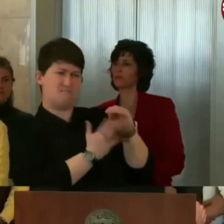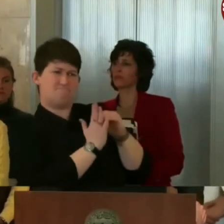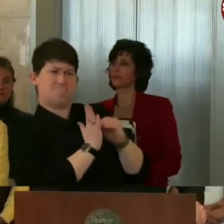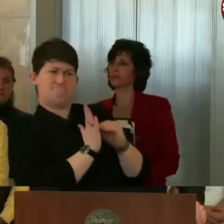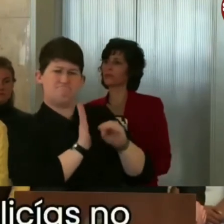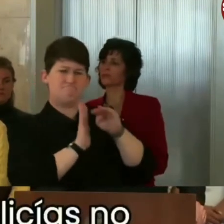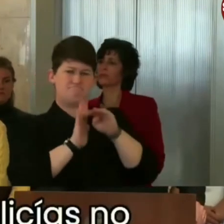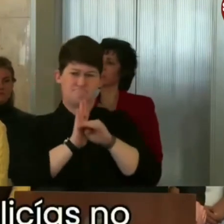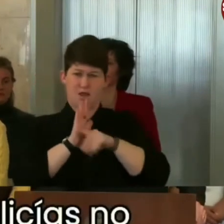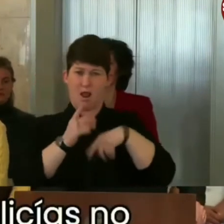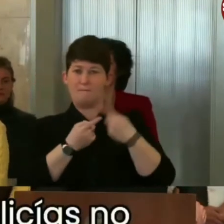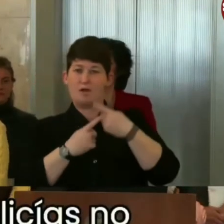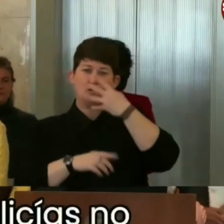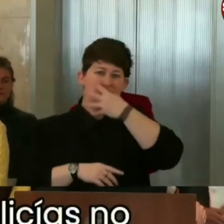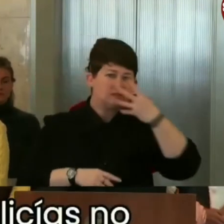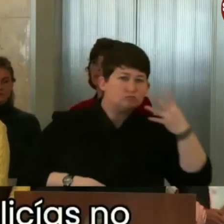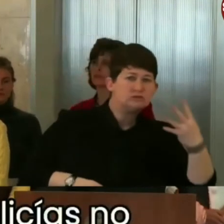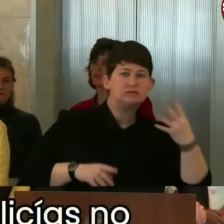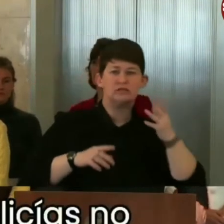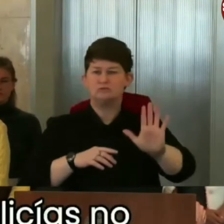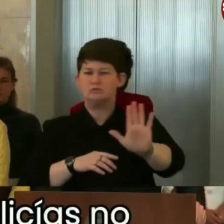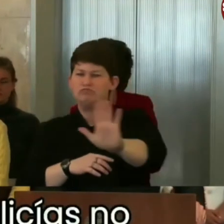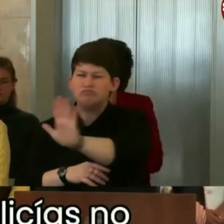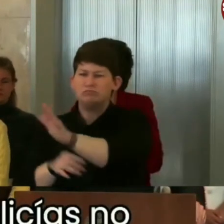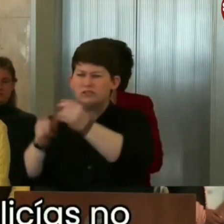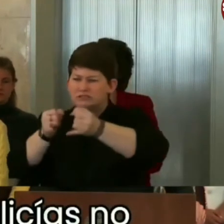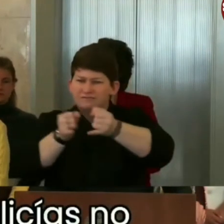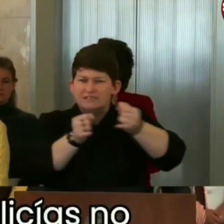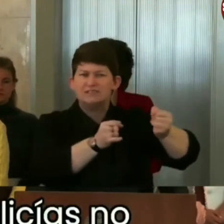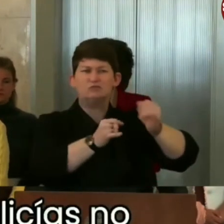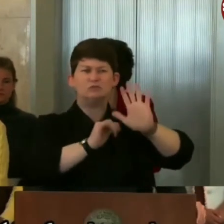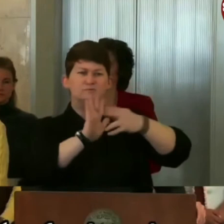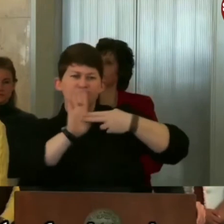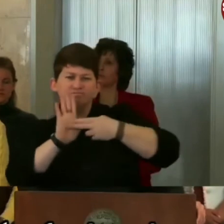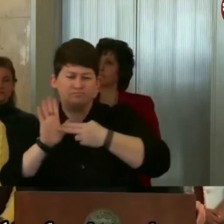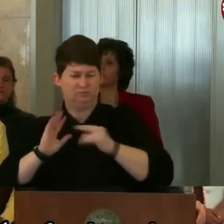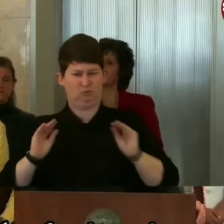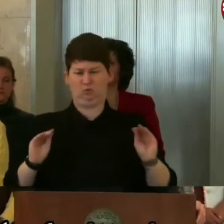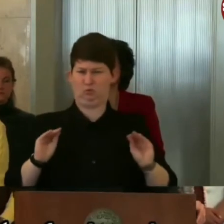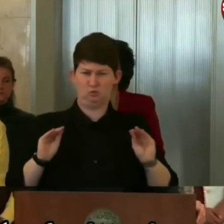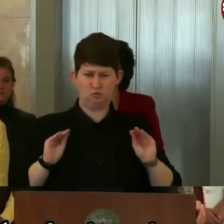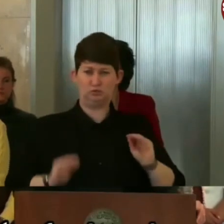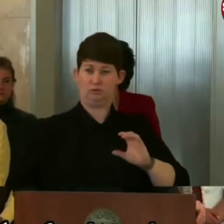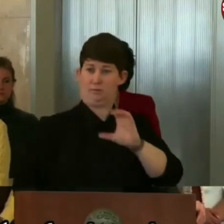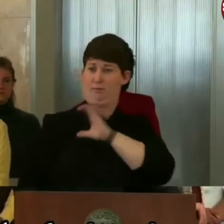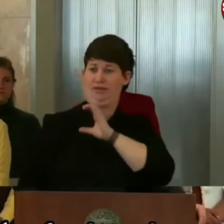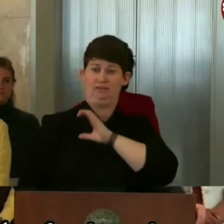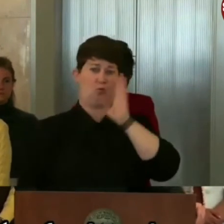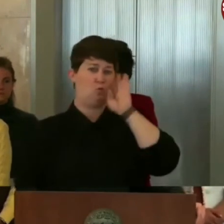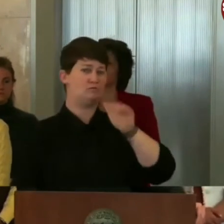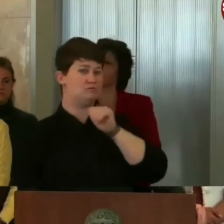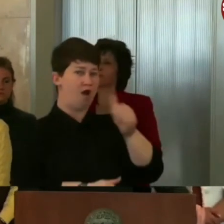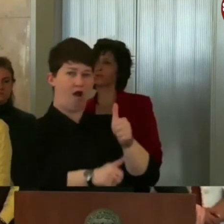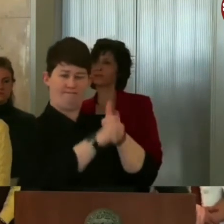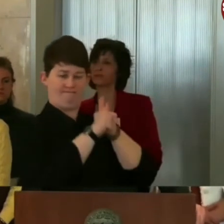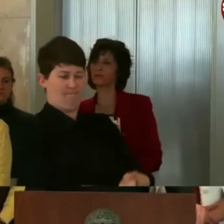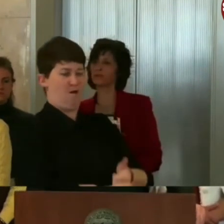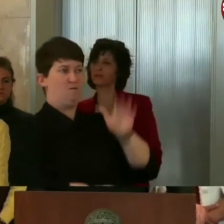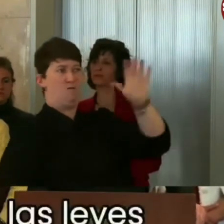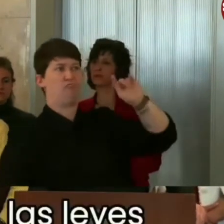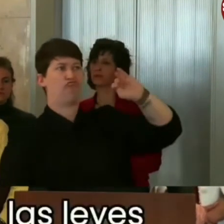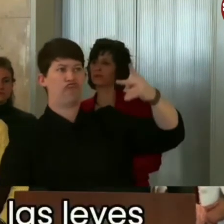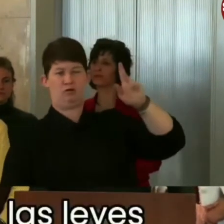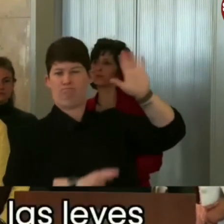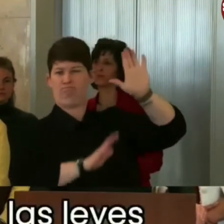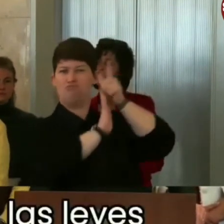city. Our police officers will not be cooperating with federal law enforcement around federal immigration